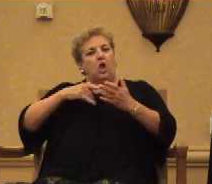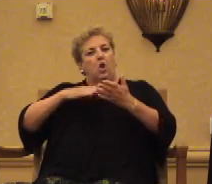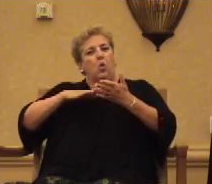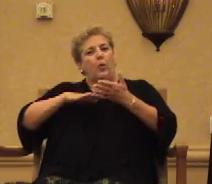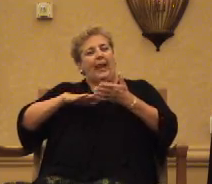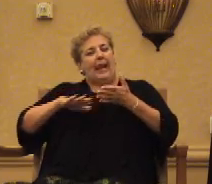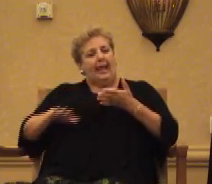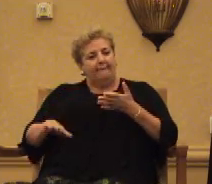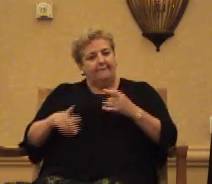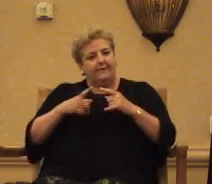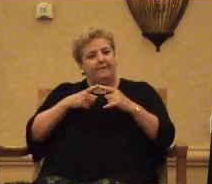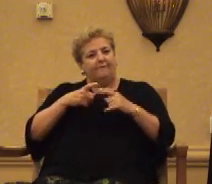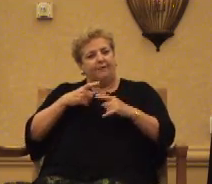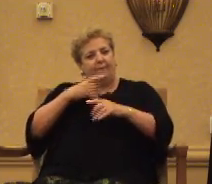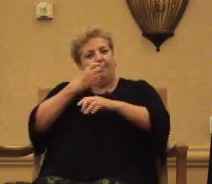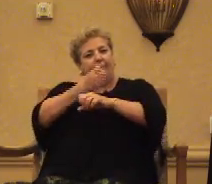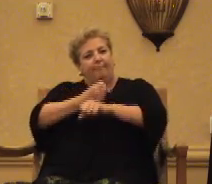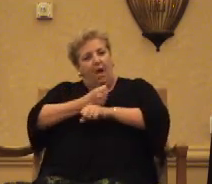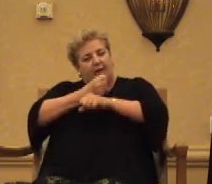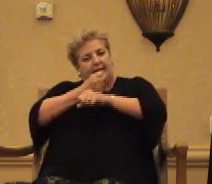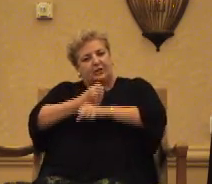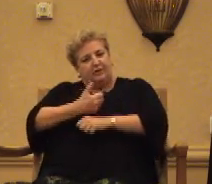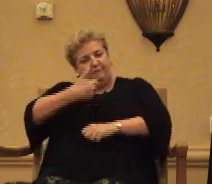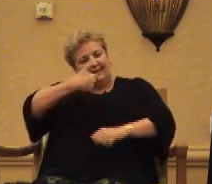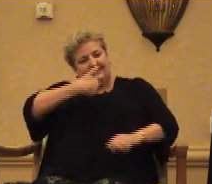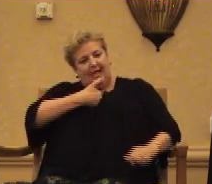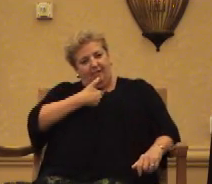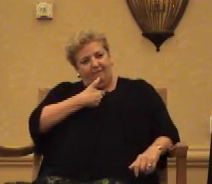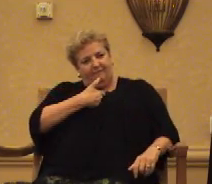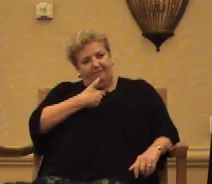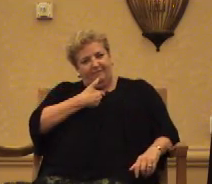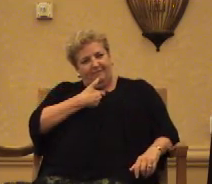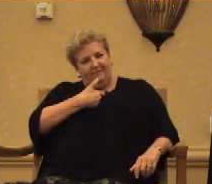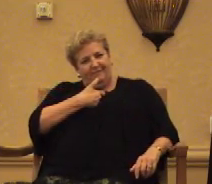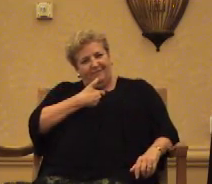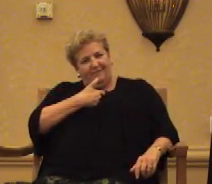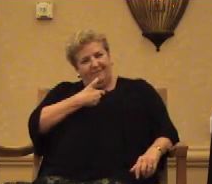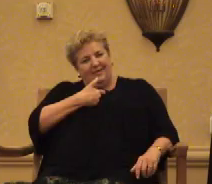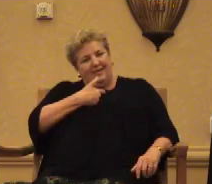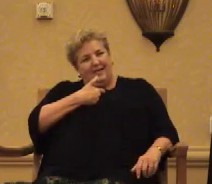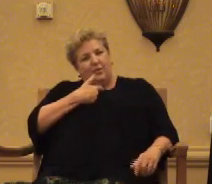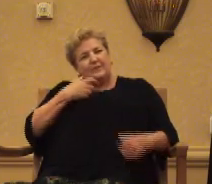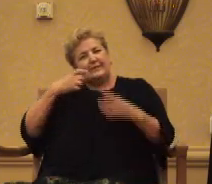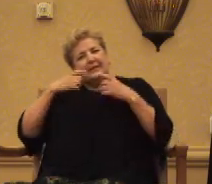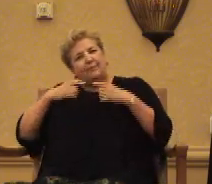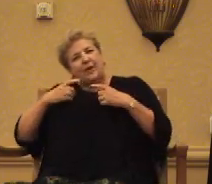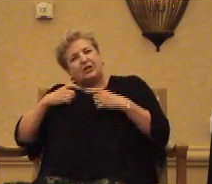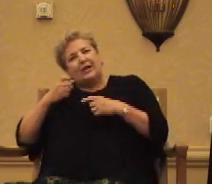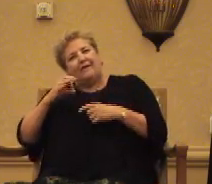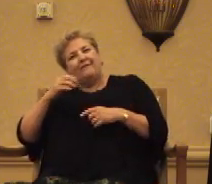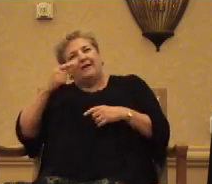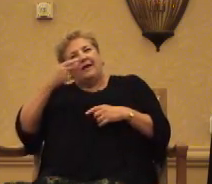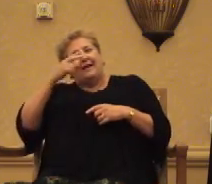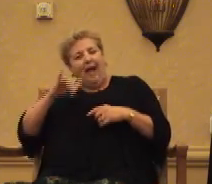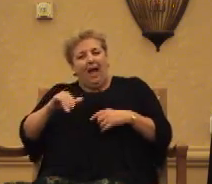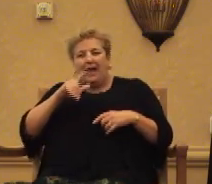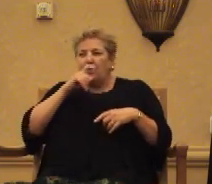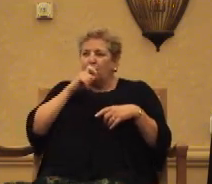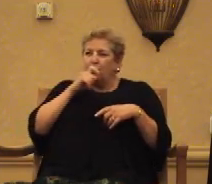self, which was really where the depression came in. It was the depression of a guy who, when he quits drinking,